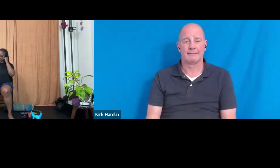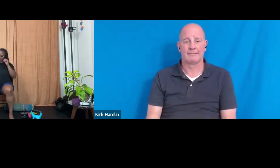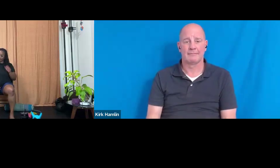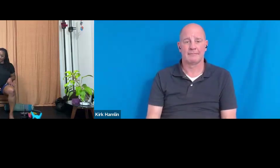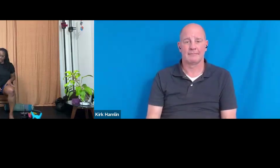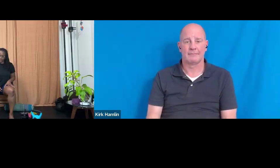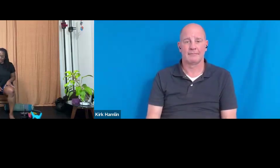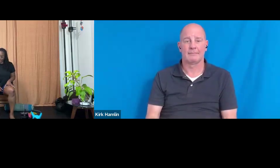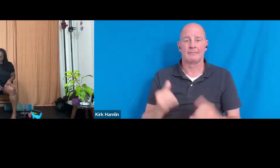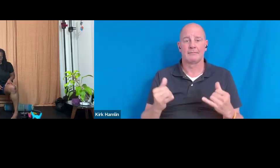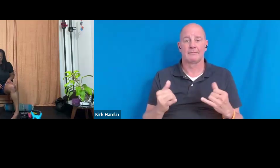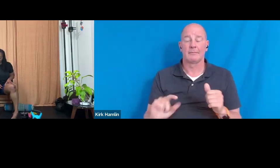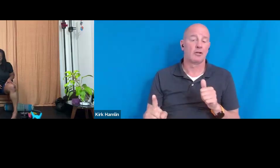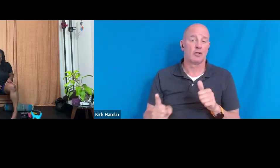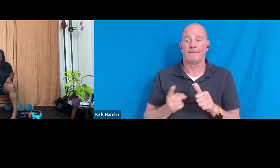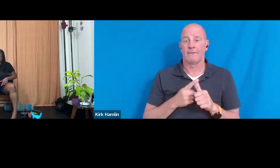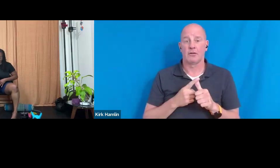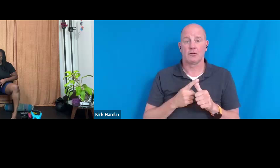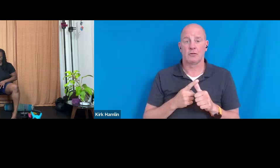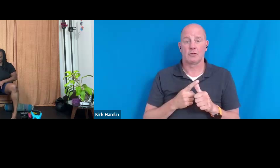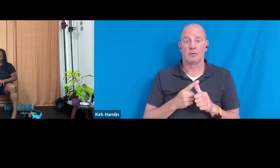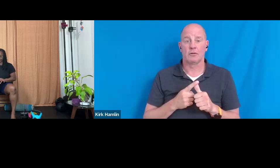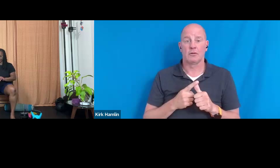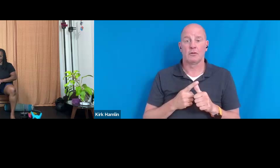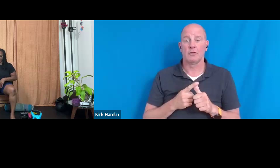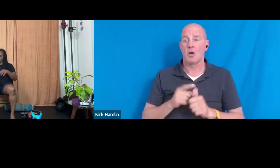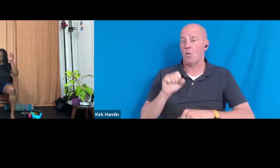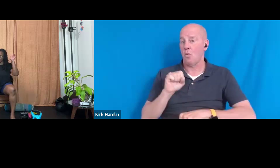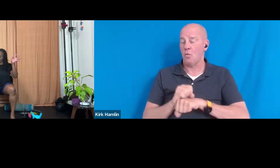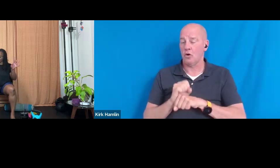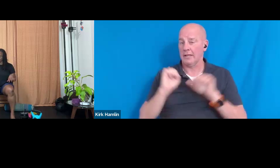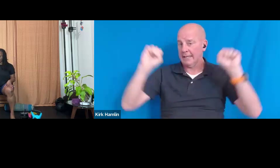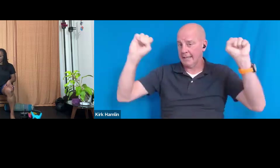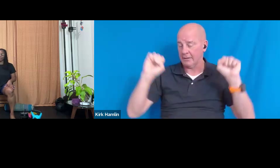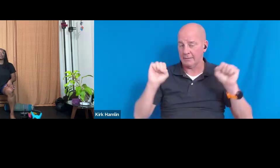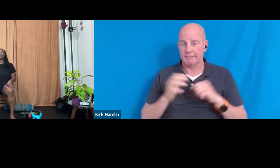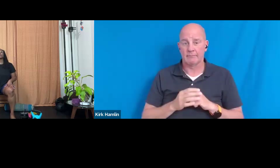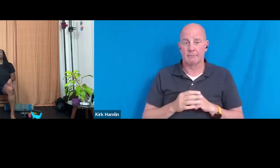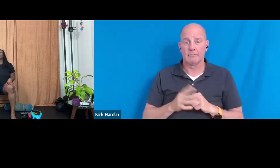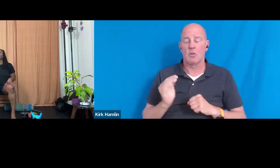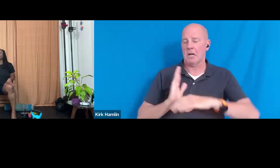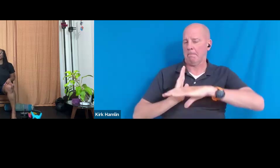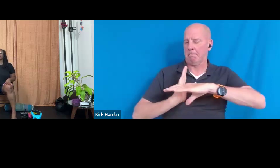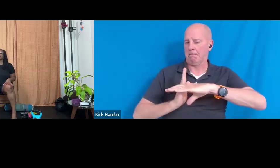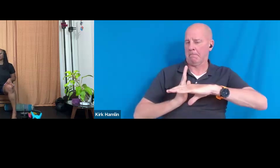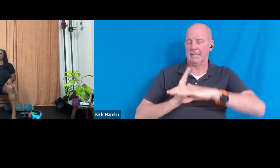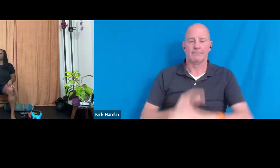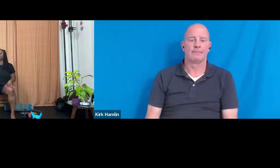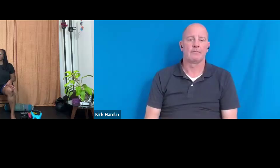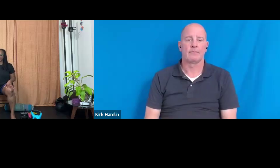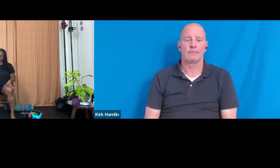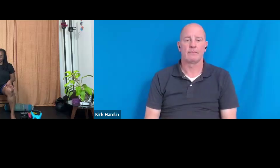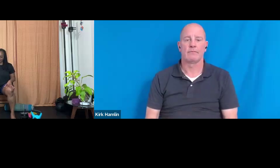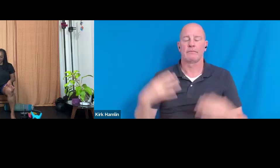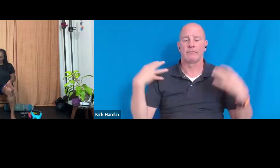get started on our first working exercise here. So we're aiming for a medium. We're going to do